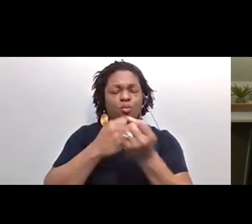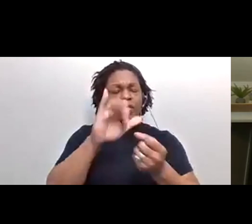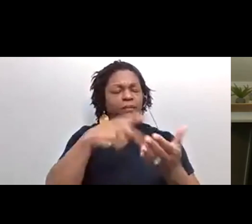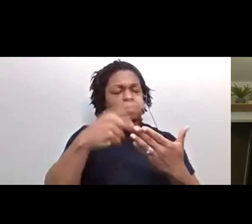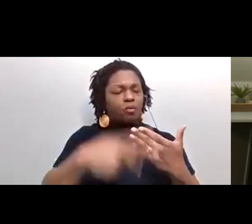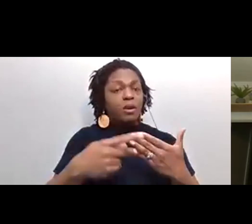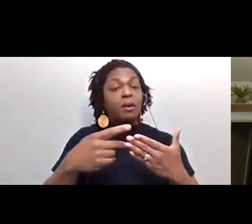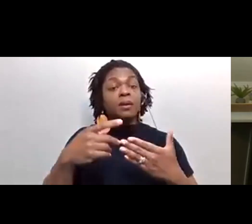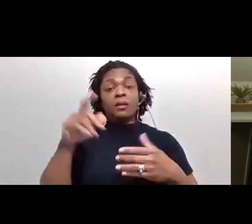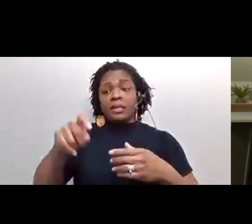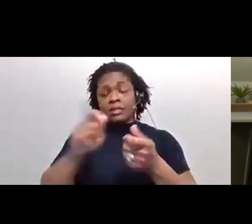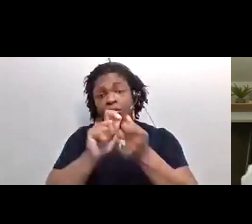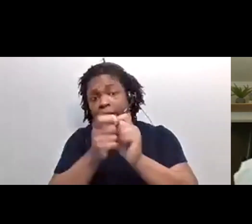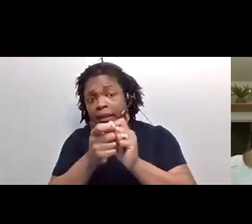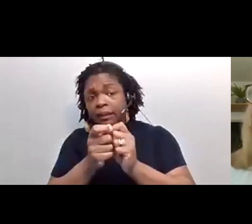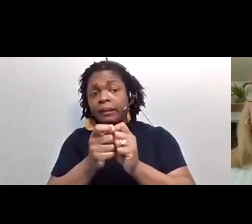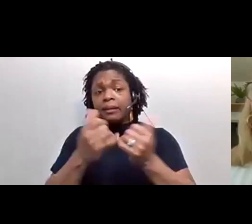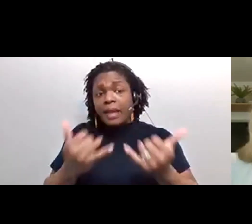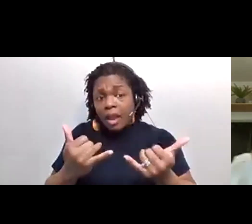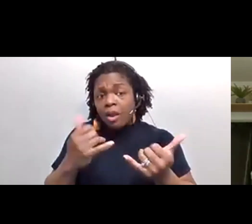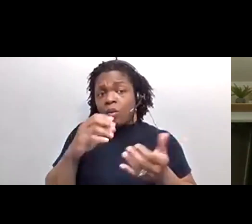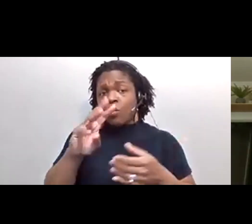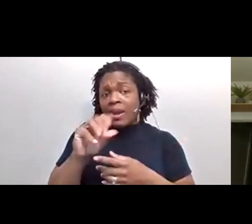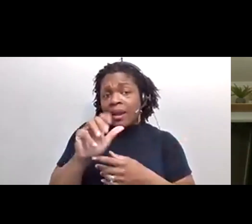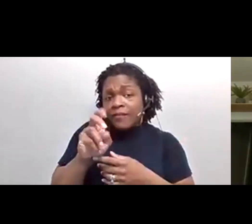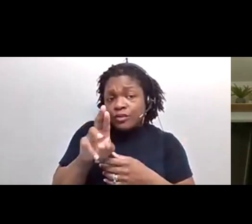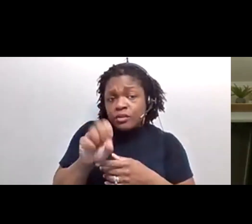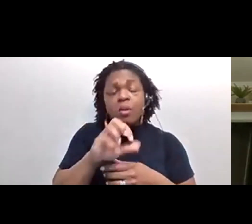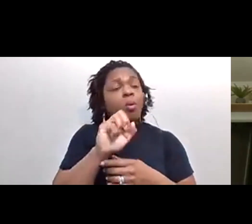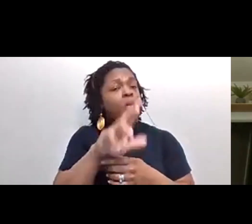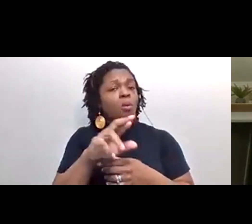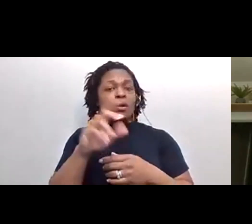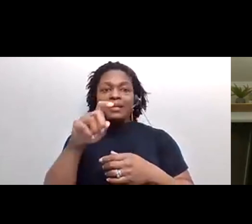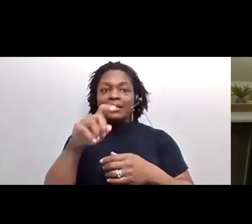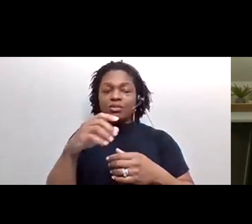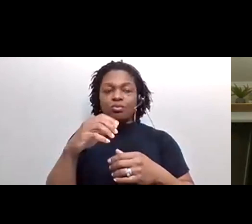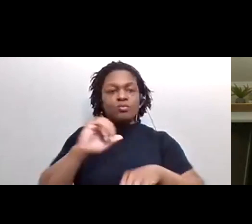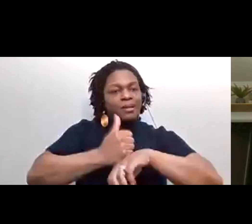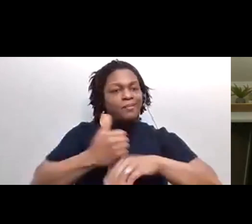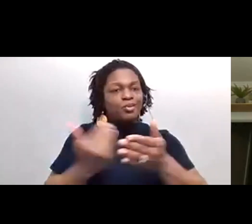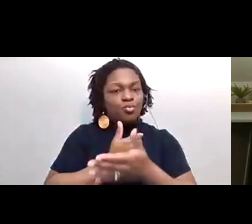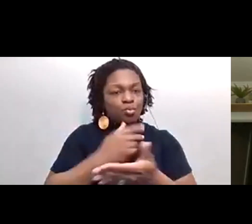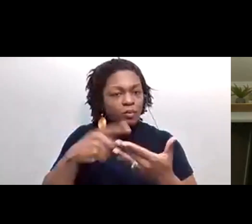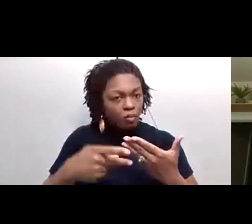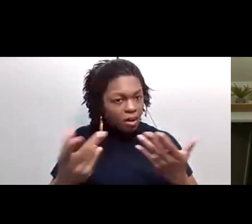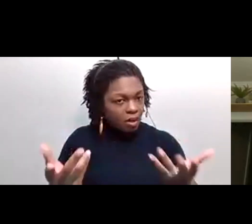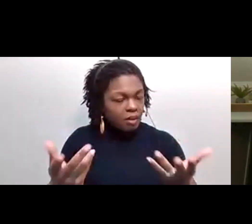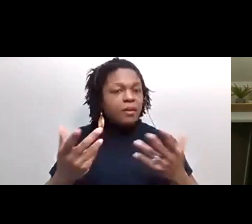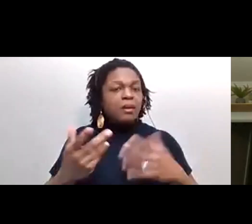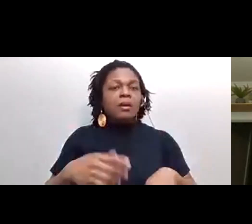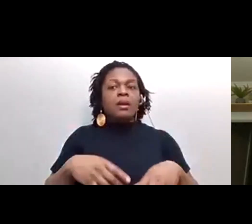existing waivers or a new program. And then come the next year is when we're going to need